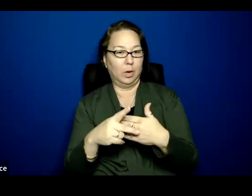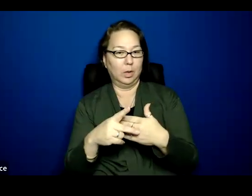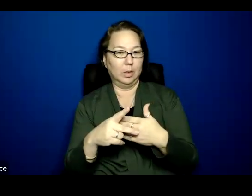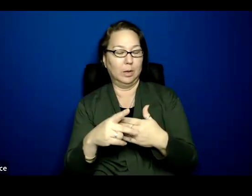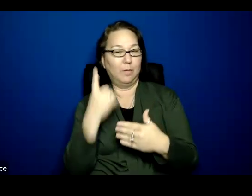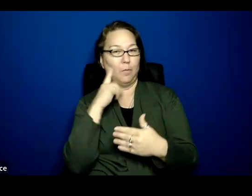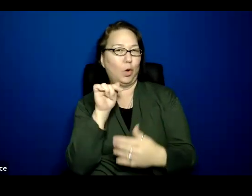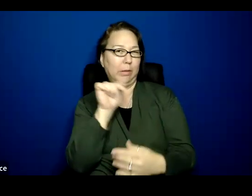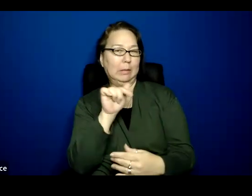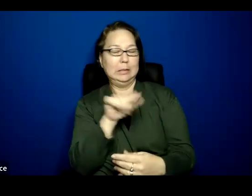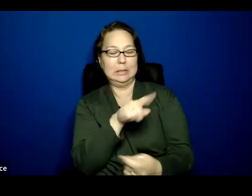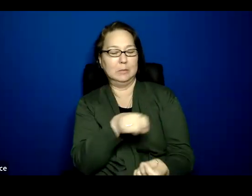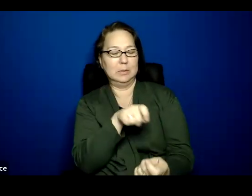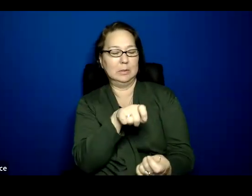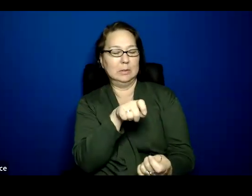specific